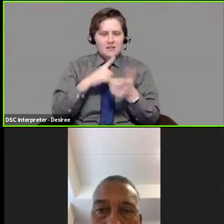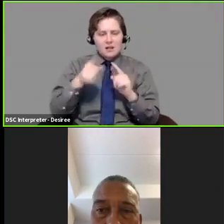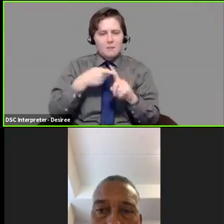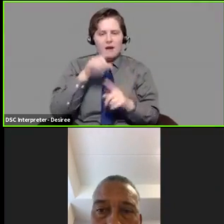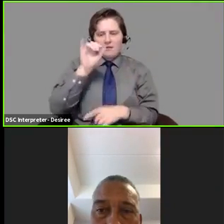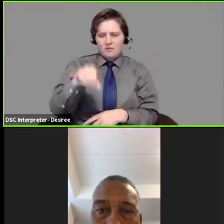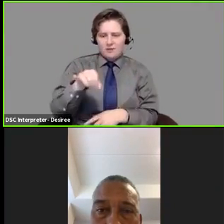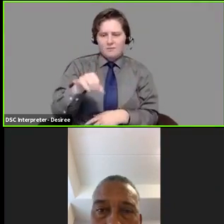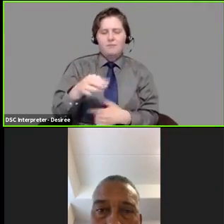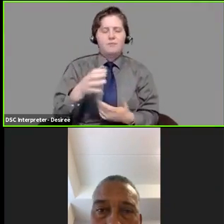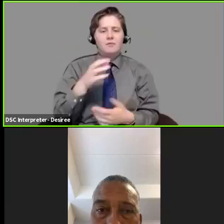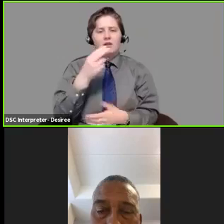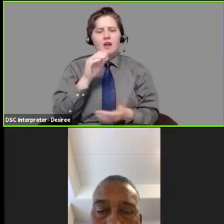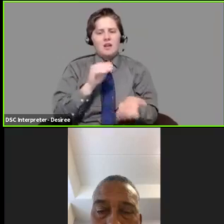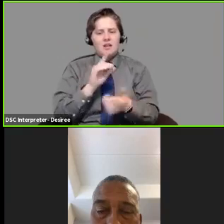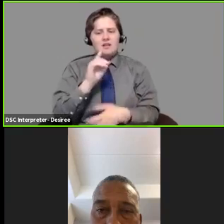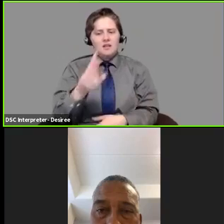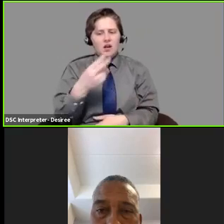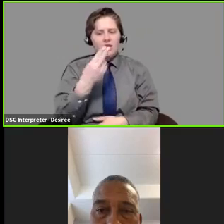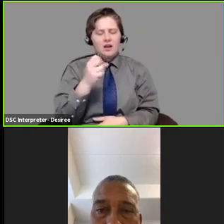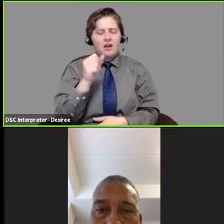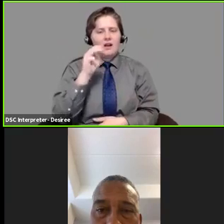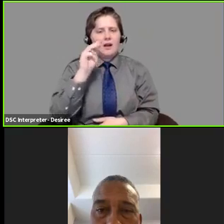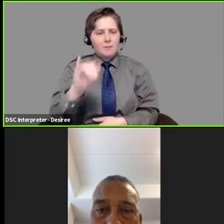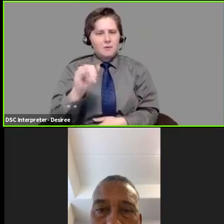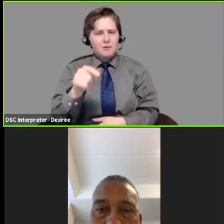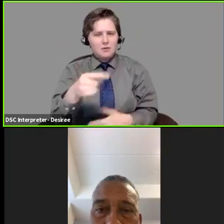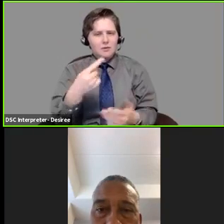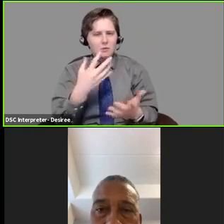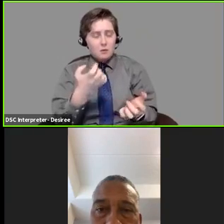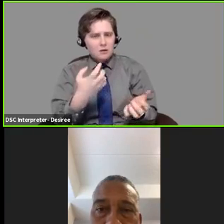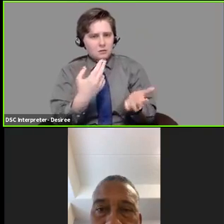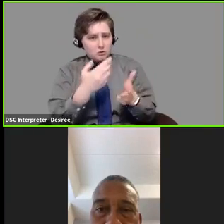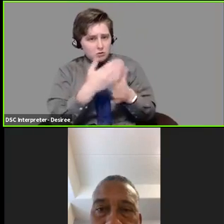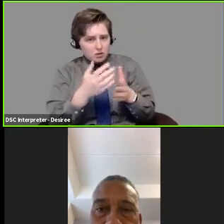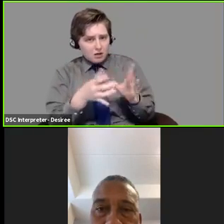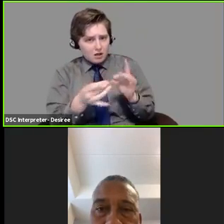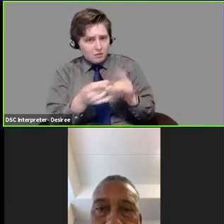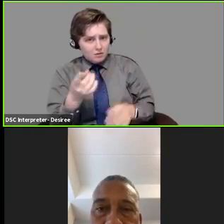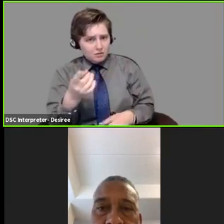community. Dr. Heaney, I think you were going to jump in and share a thought.